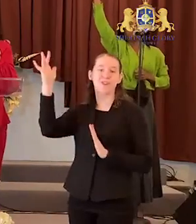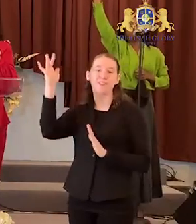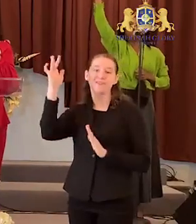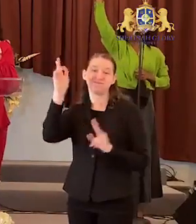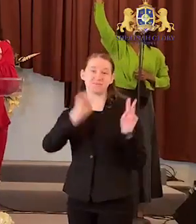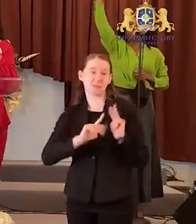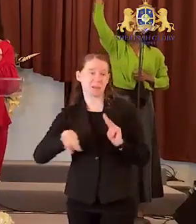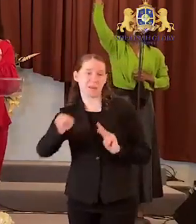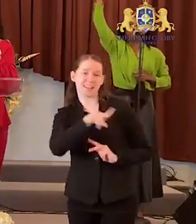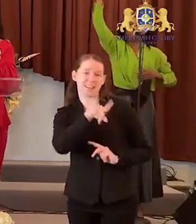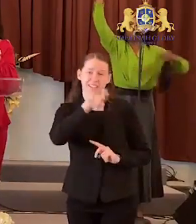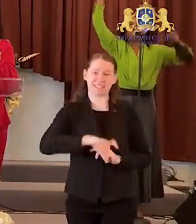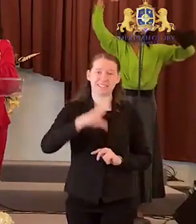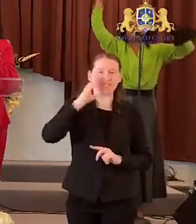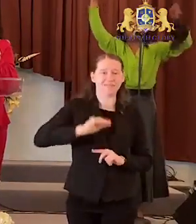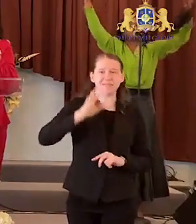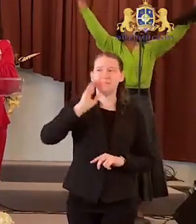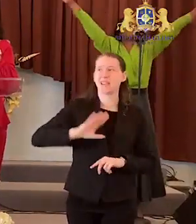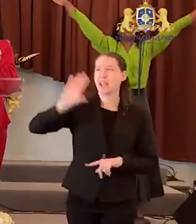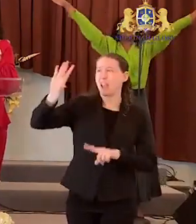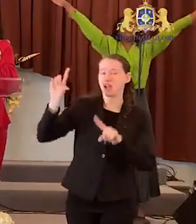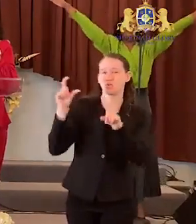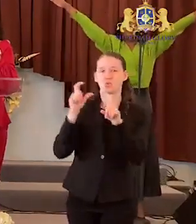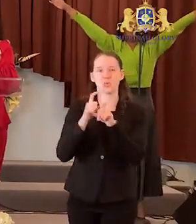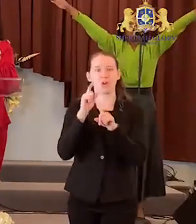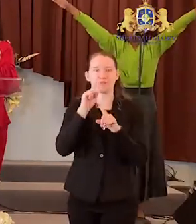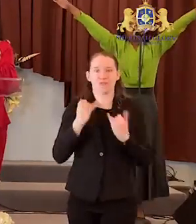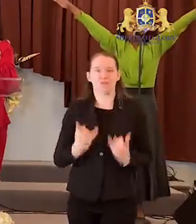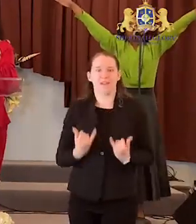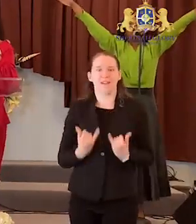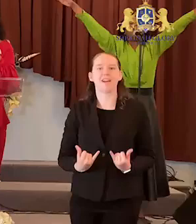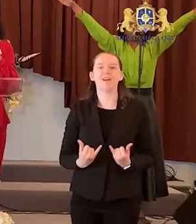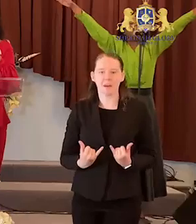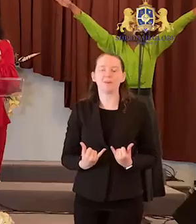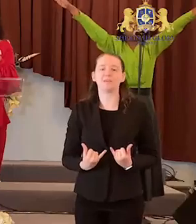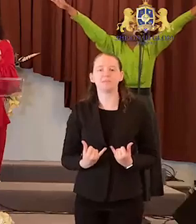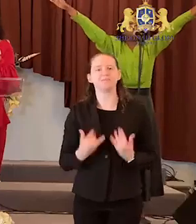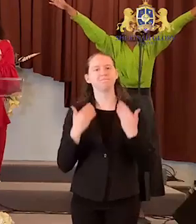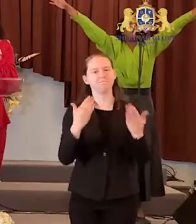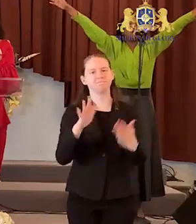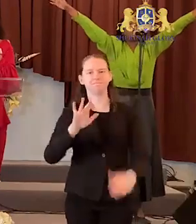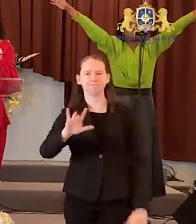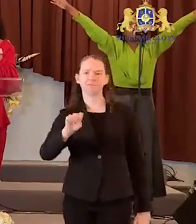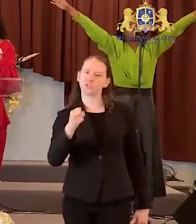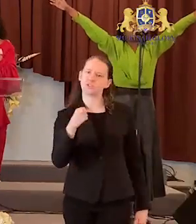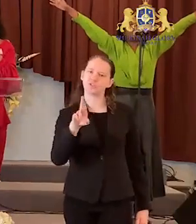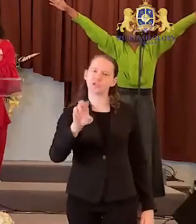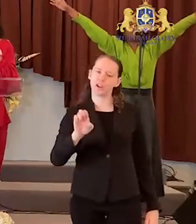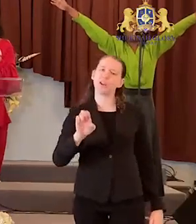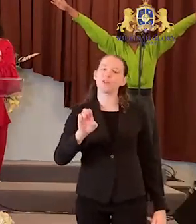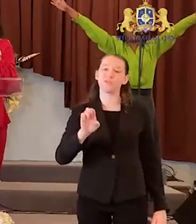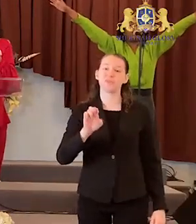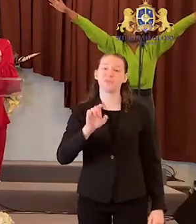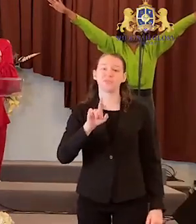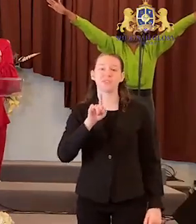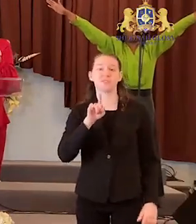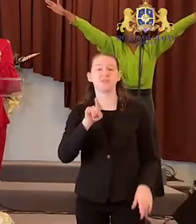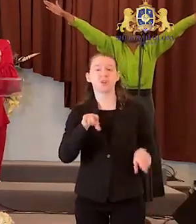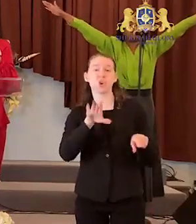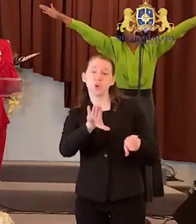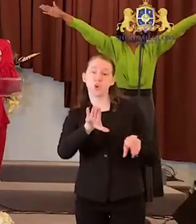Somebody needs to experience a word for their right now situation. Come on, those of you that are watching, you can move the